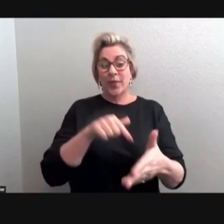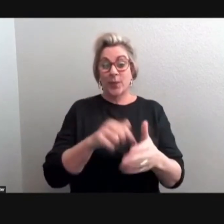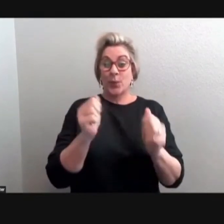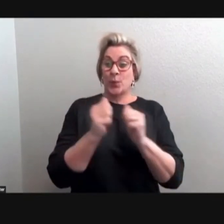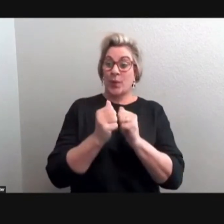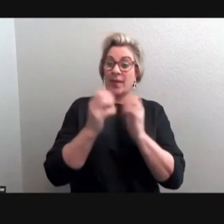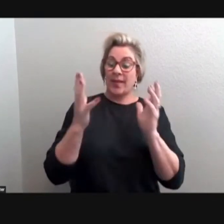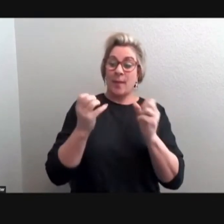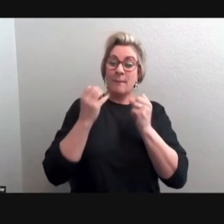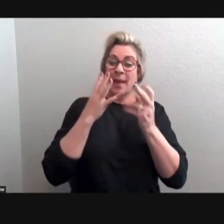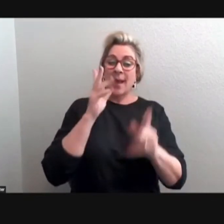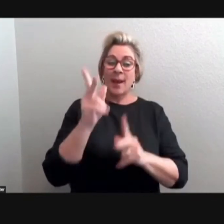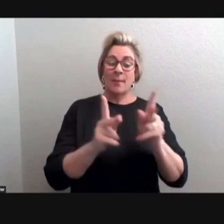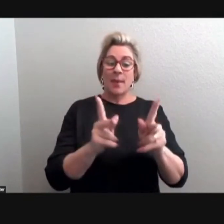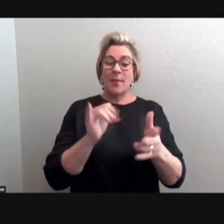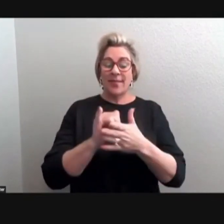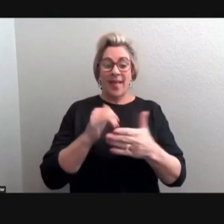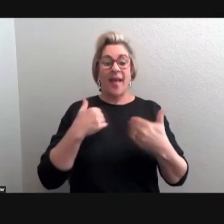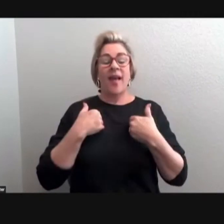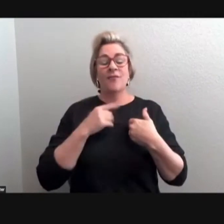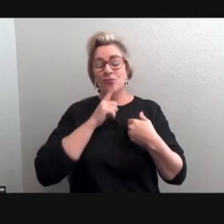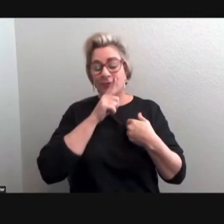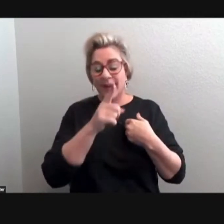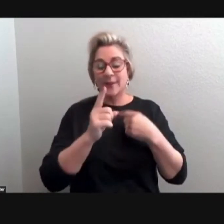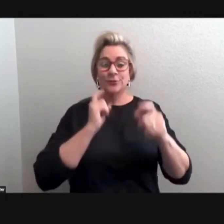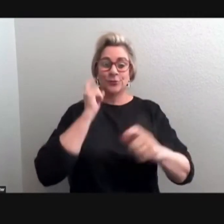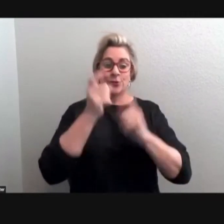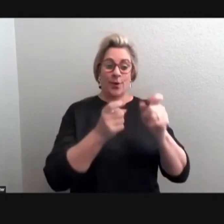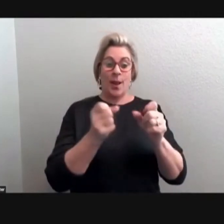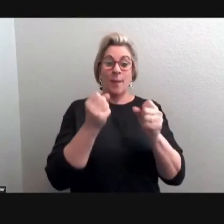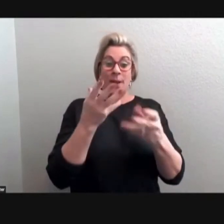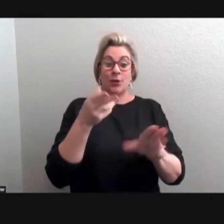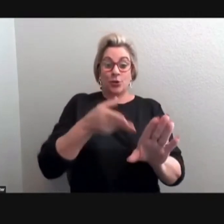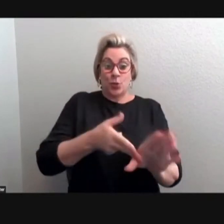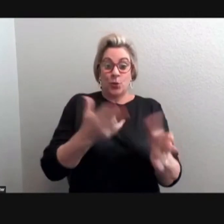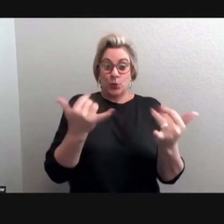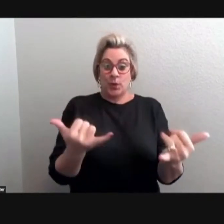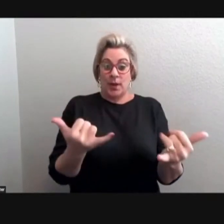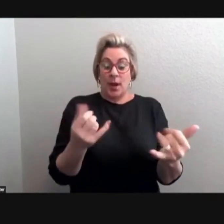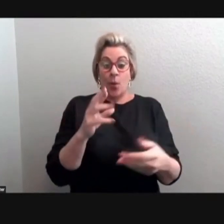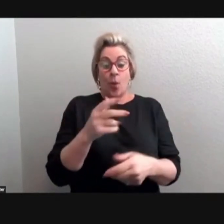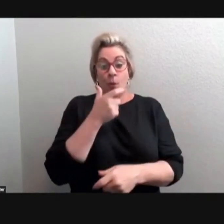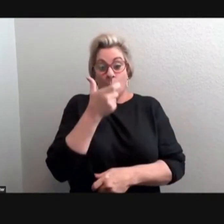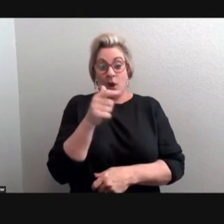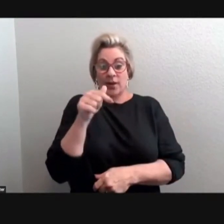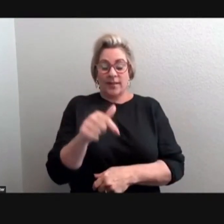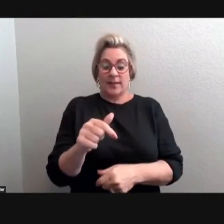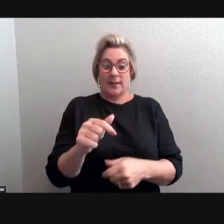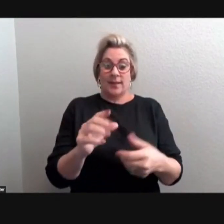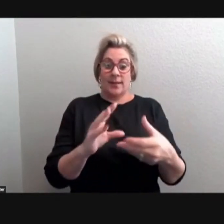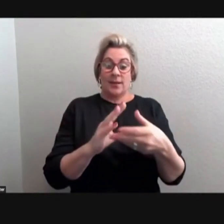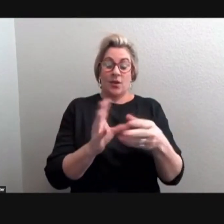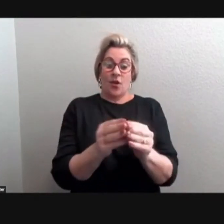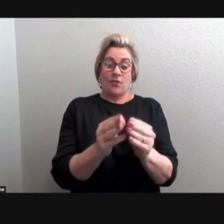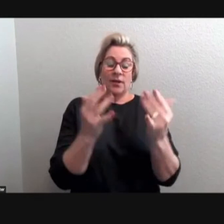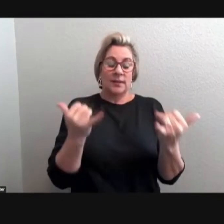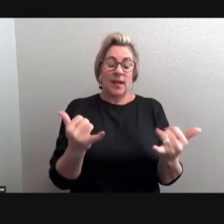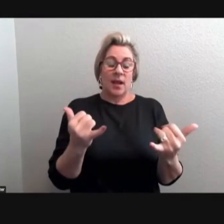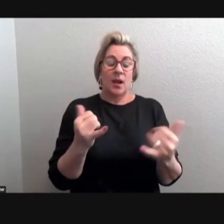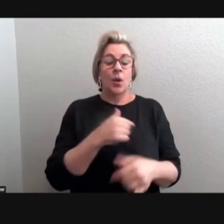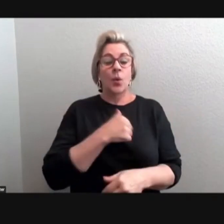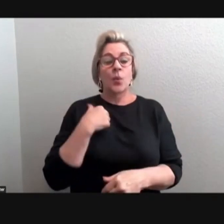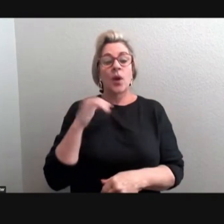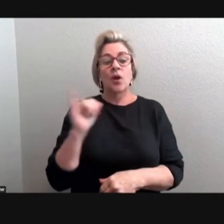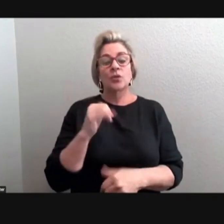our really generous donors, many of which are on this call, many of which might be watching this. I also want to indicate that we also have